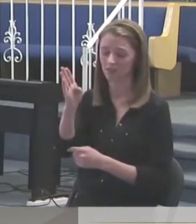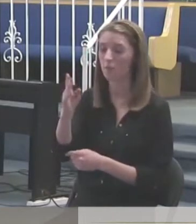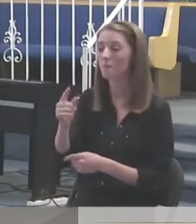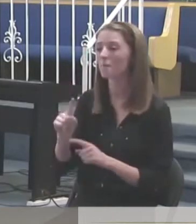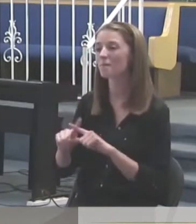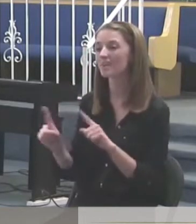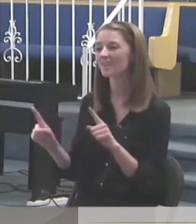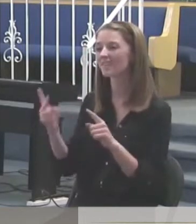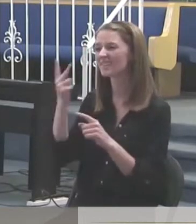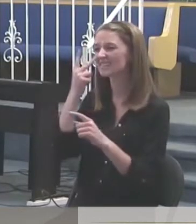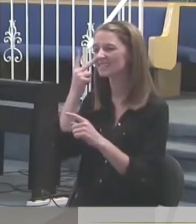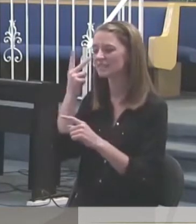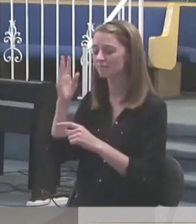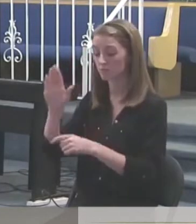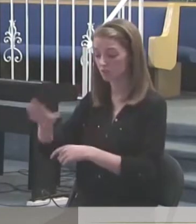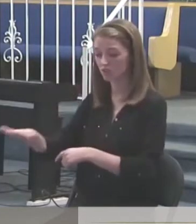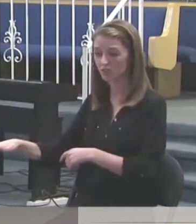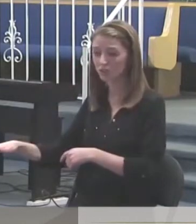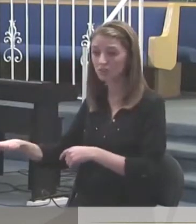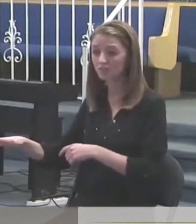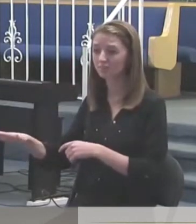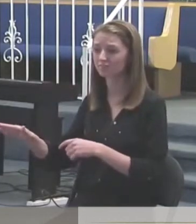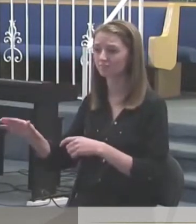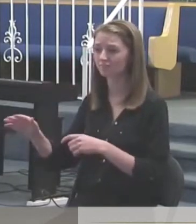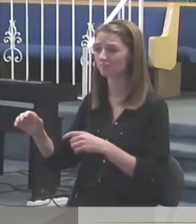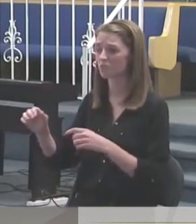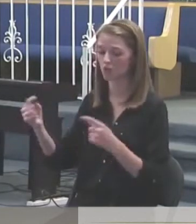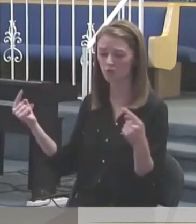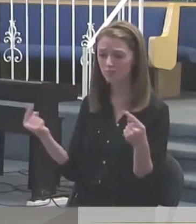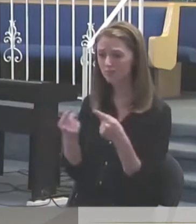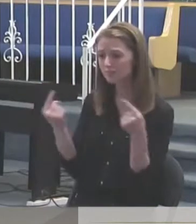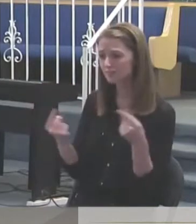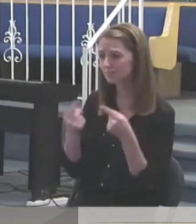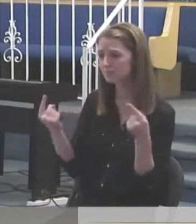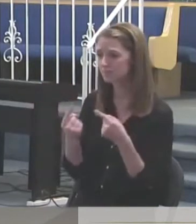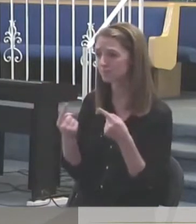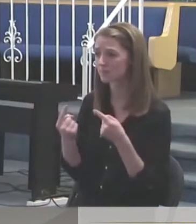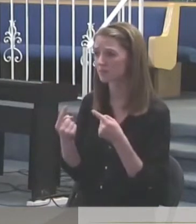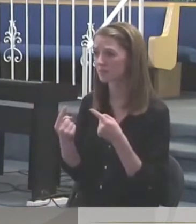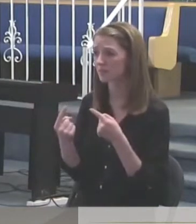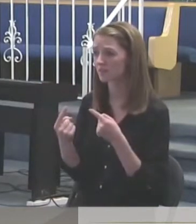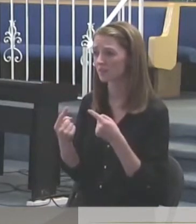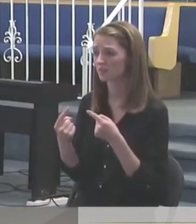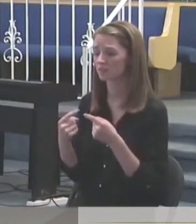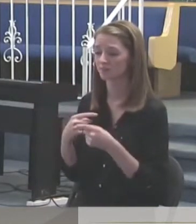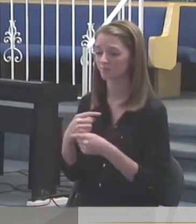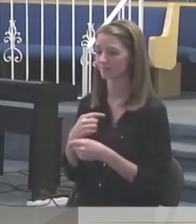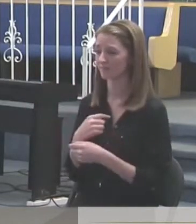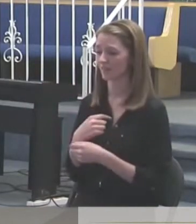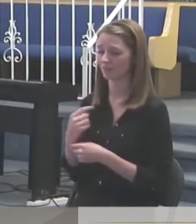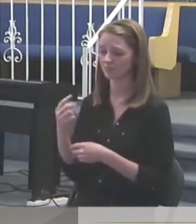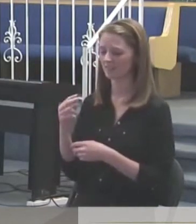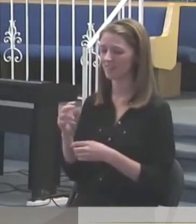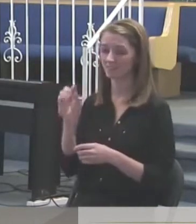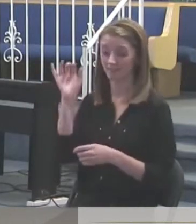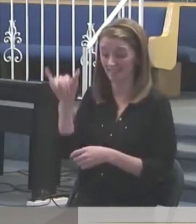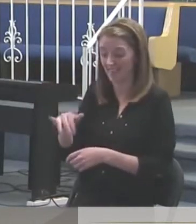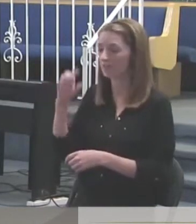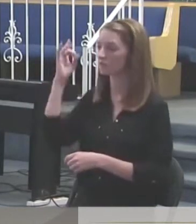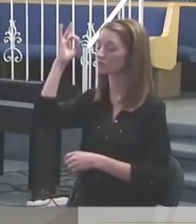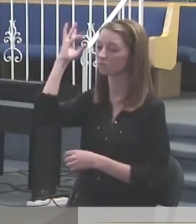that can't protect themselves, and I might be in here silenced my own self because I don't like